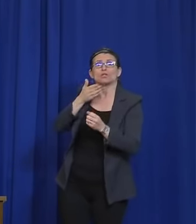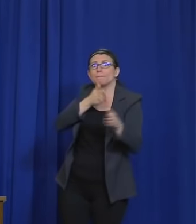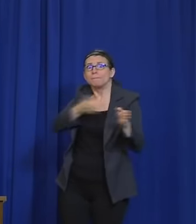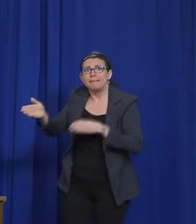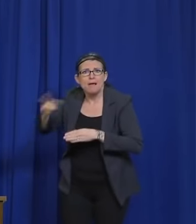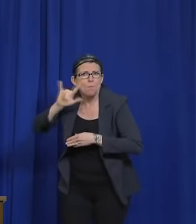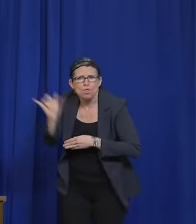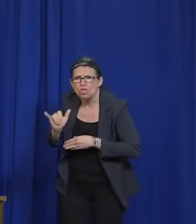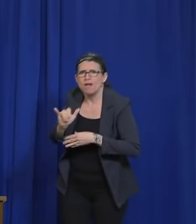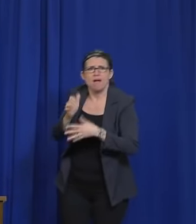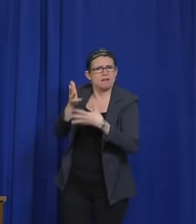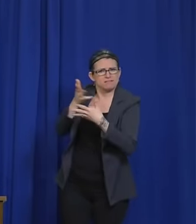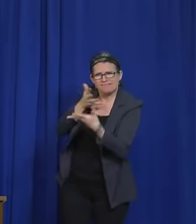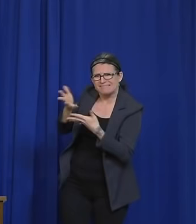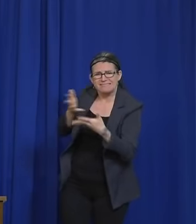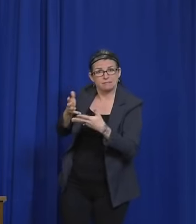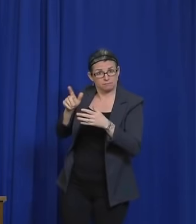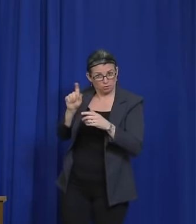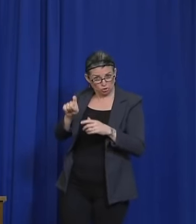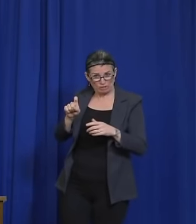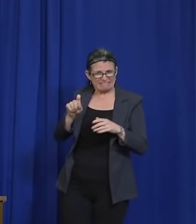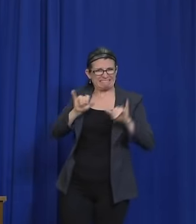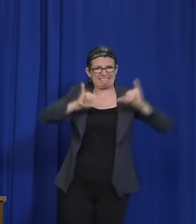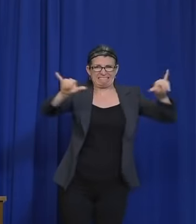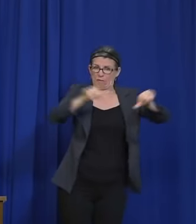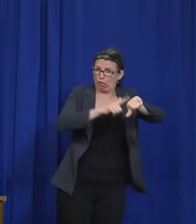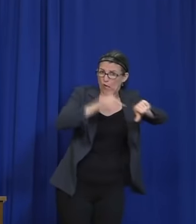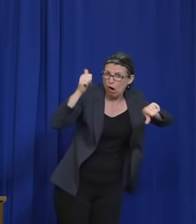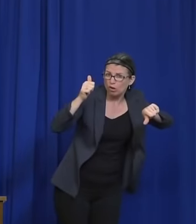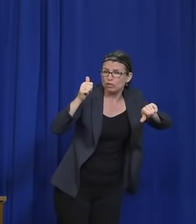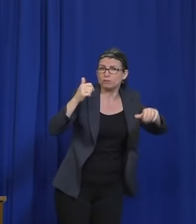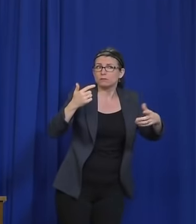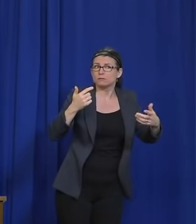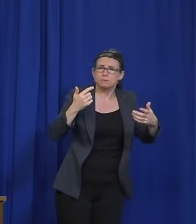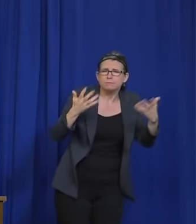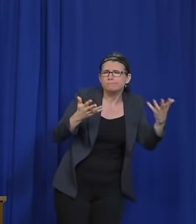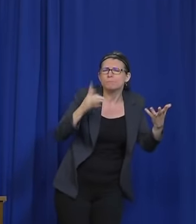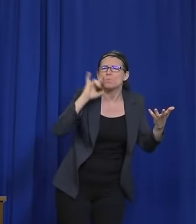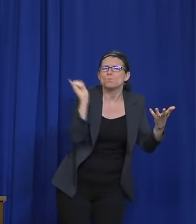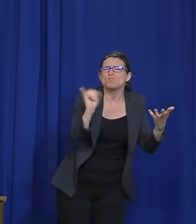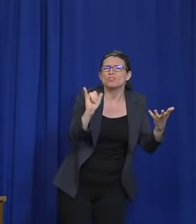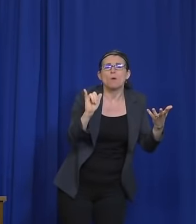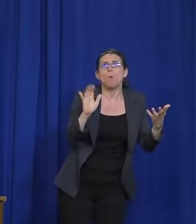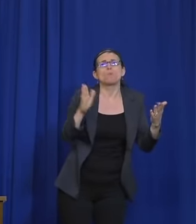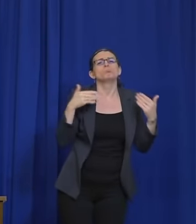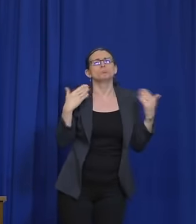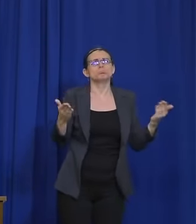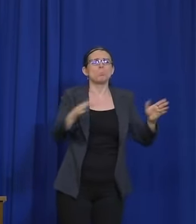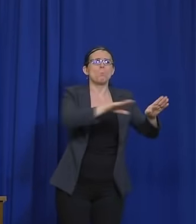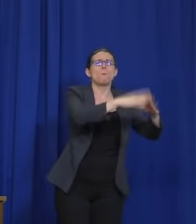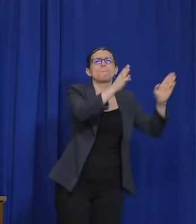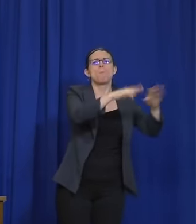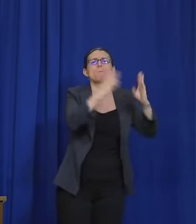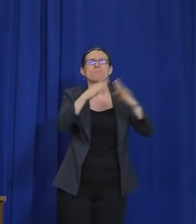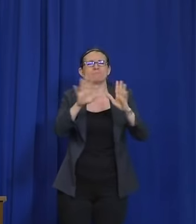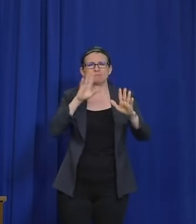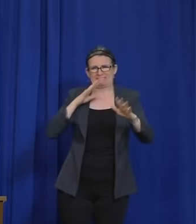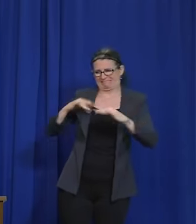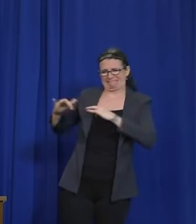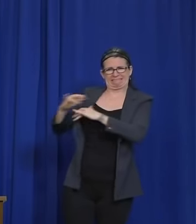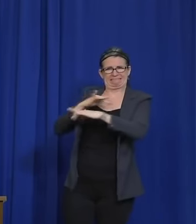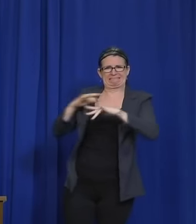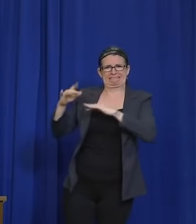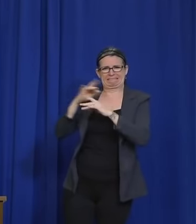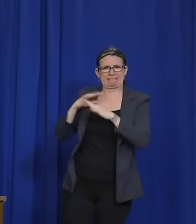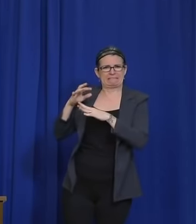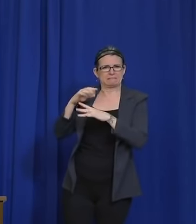some period of time. I expect to reach a final decision on that soon and very likely tomorrow.